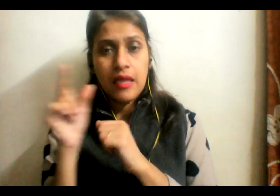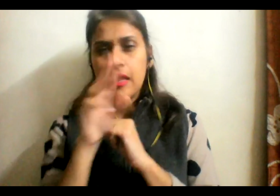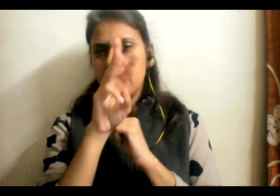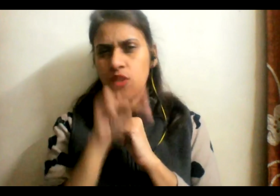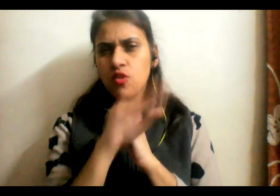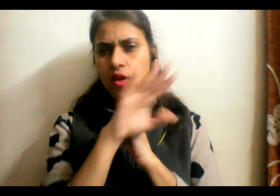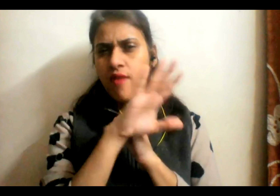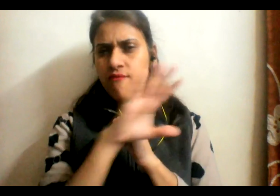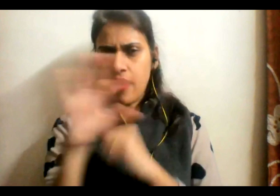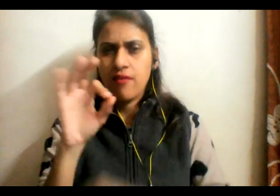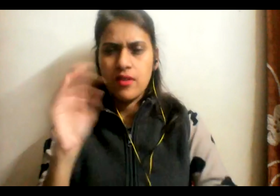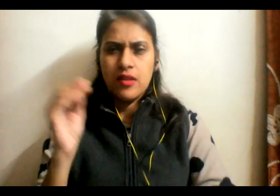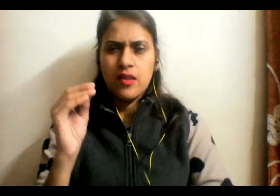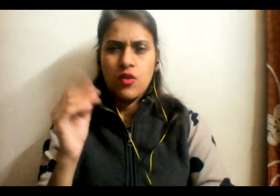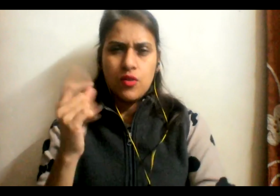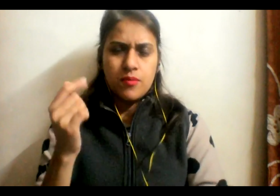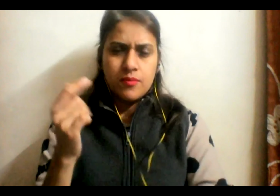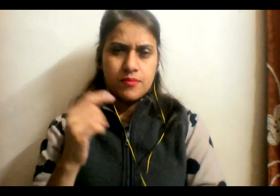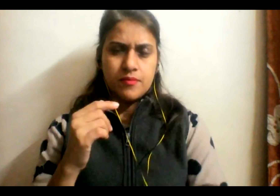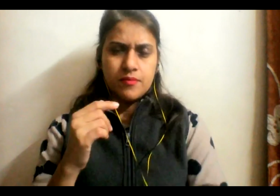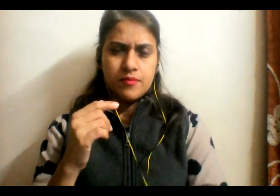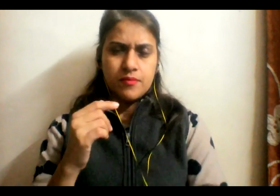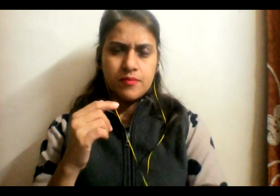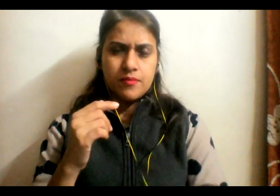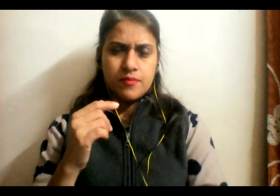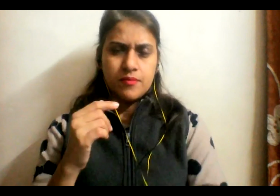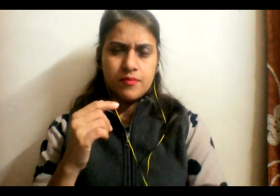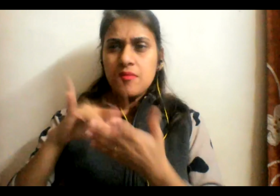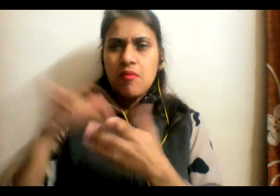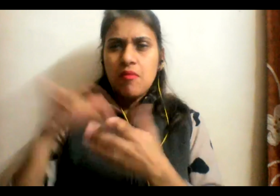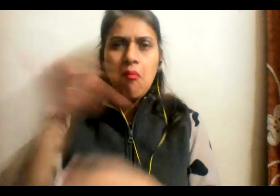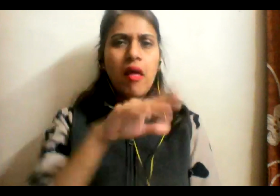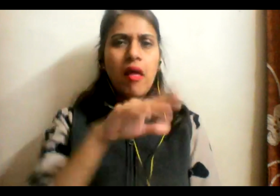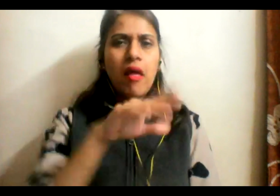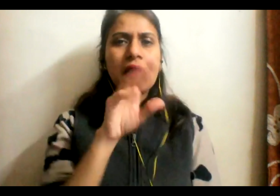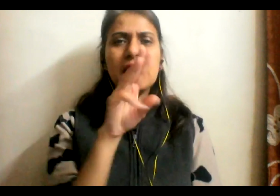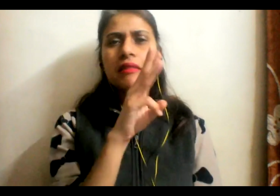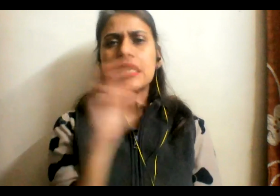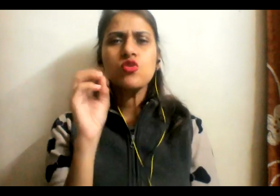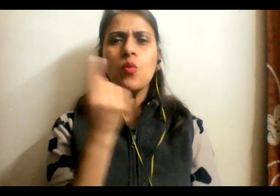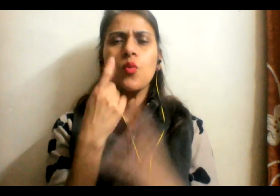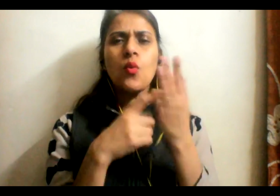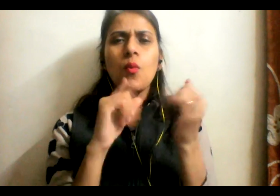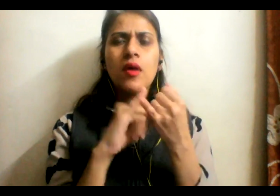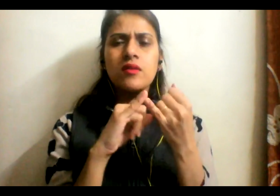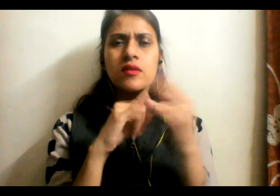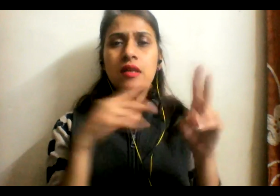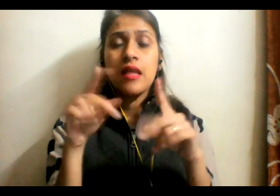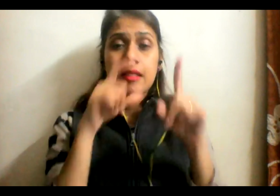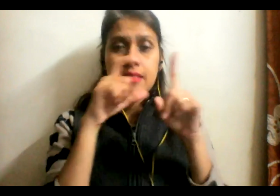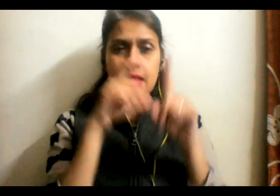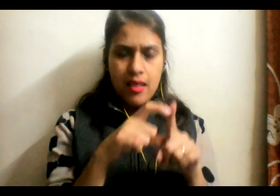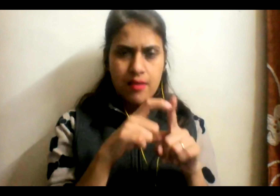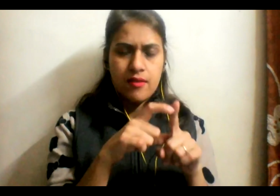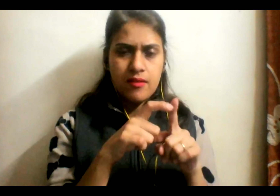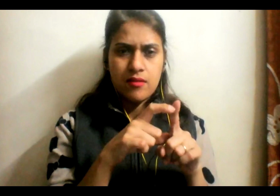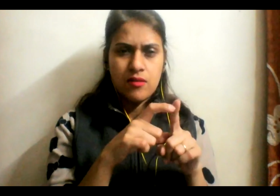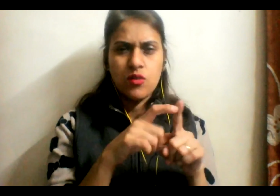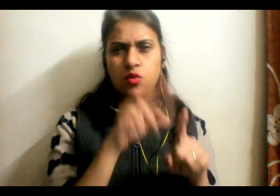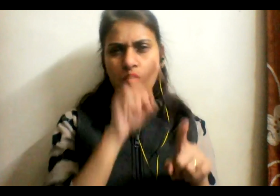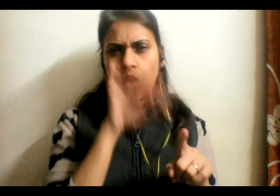3,500 or whatever, and some state will have only 300 rupees monthly pension. For example, Delhi may have said just